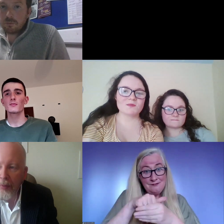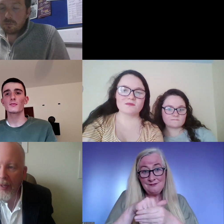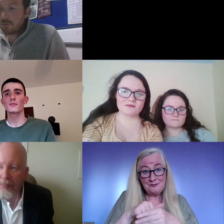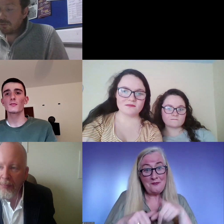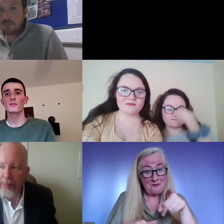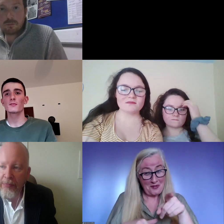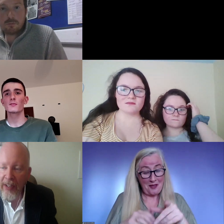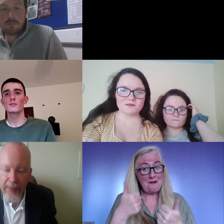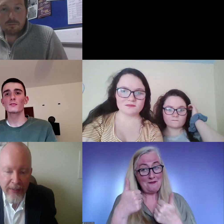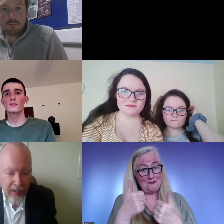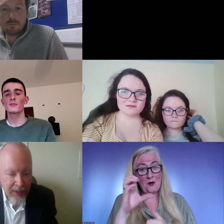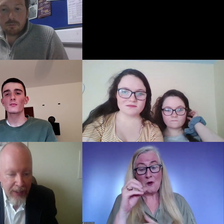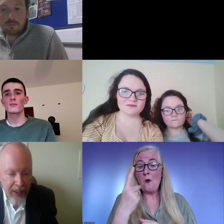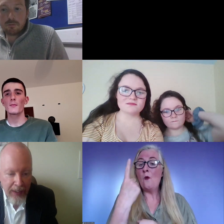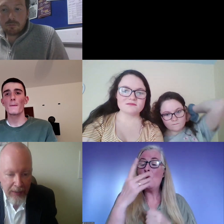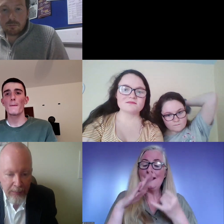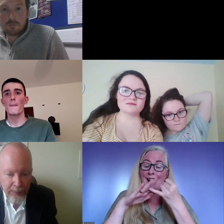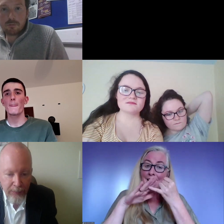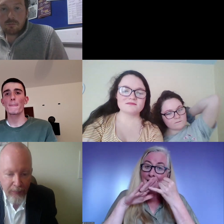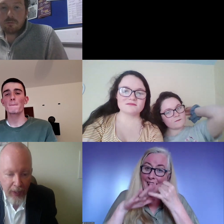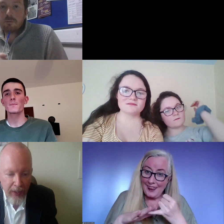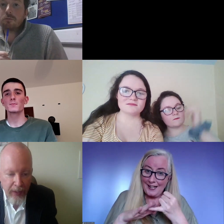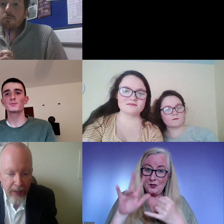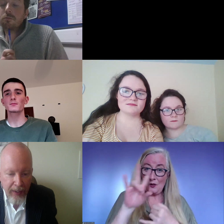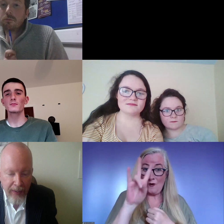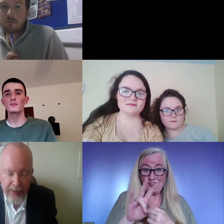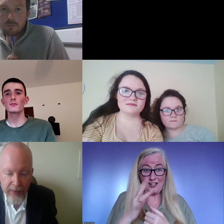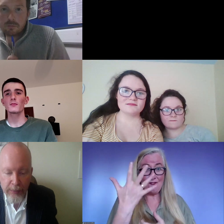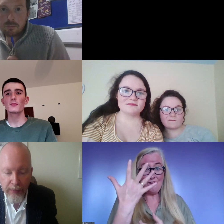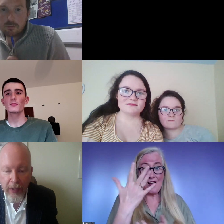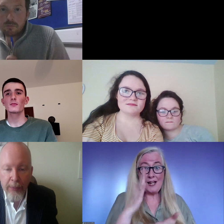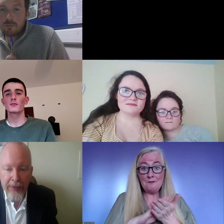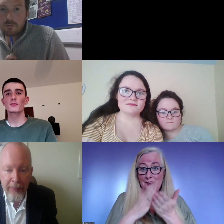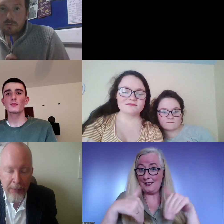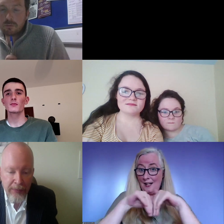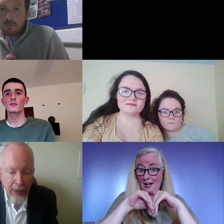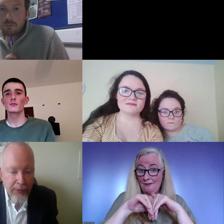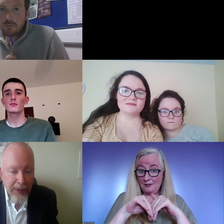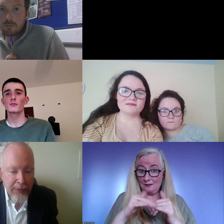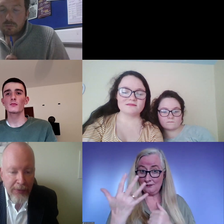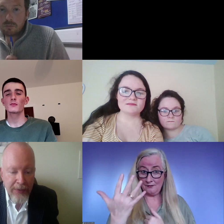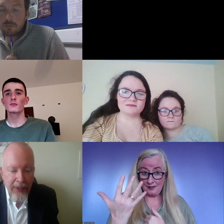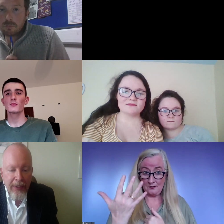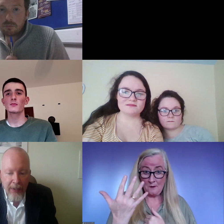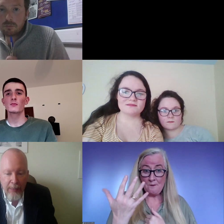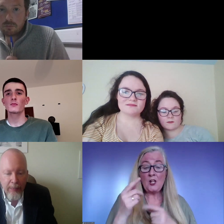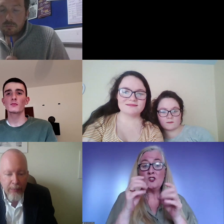here. We're about 5 minutes left. And I guess this is one for everyone, and maybe if all of you could answer